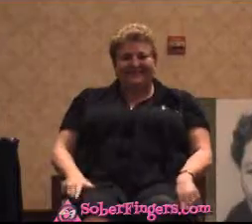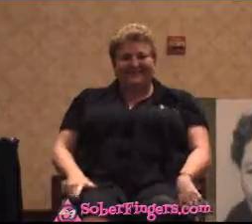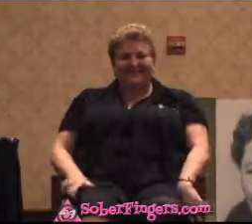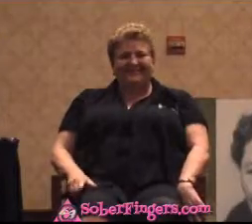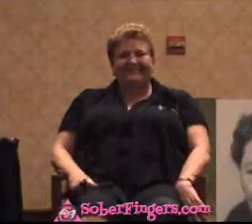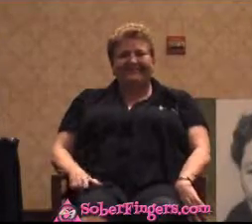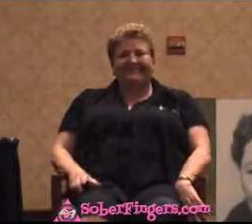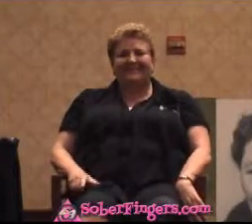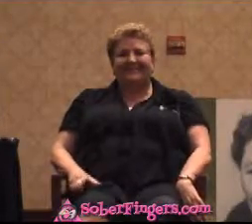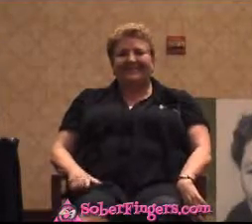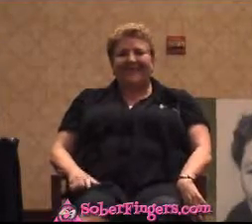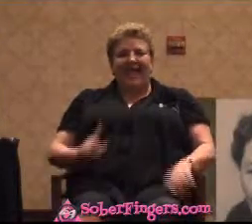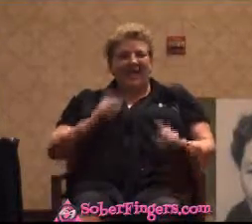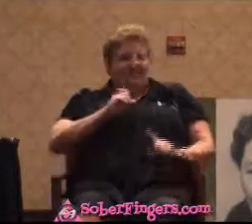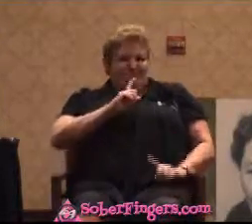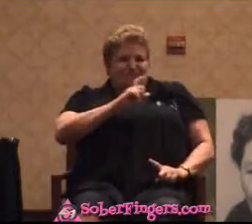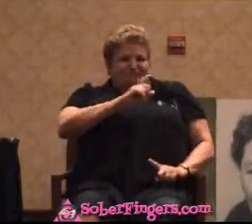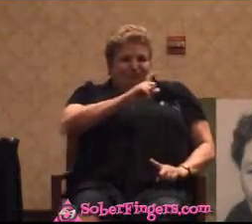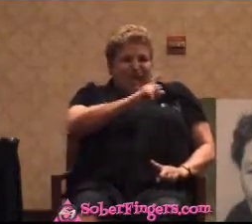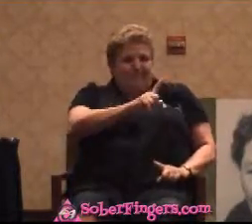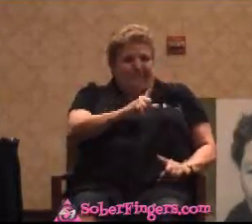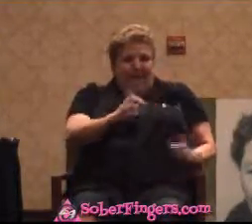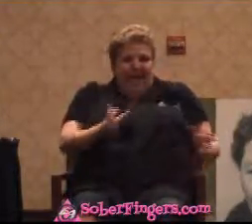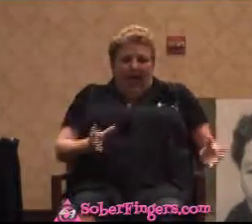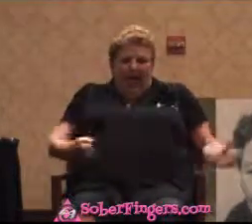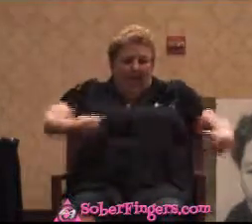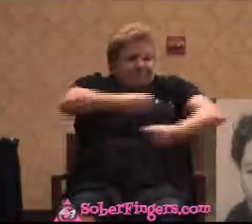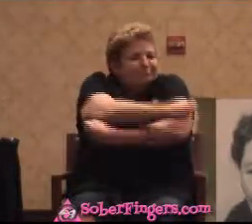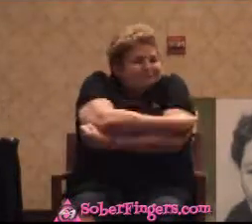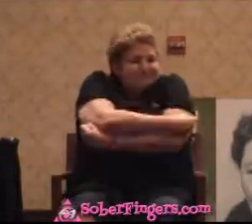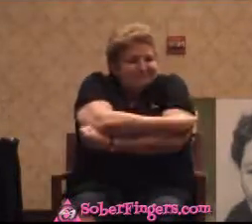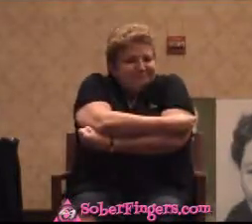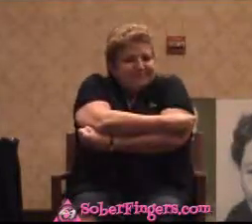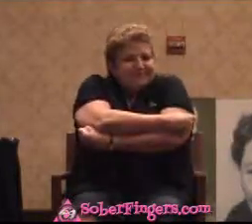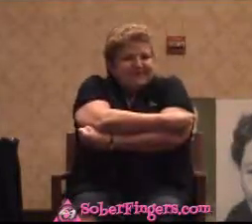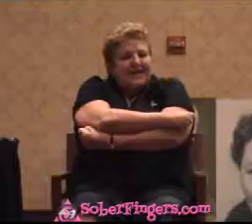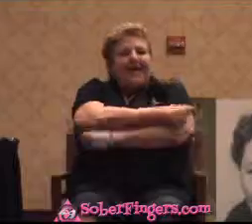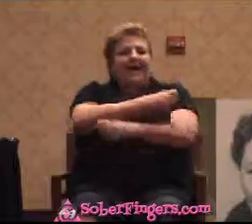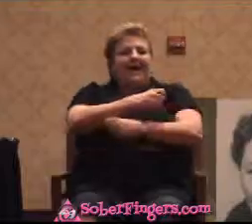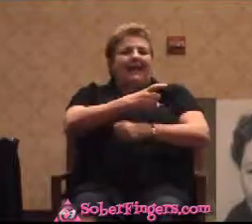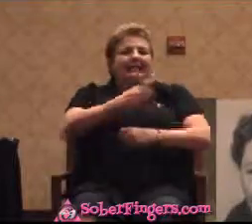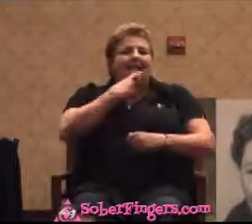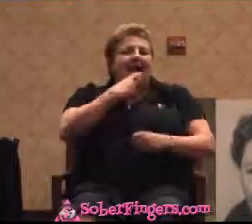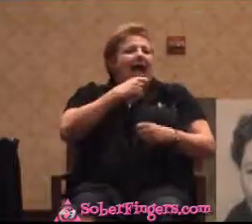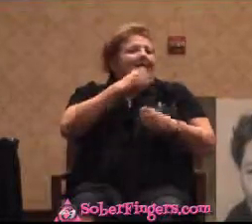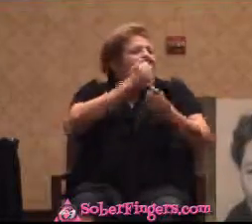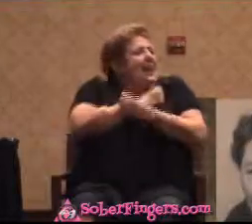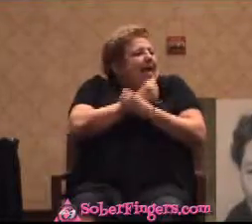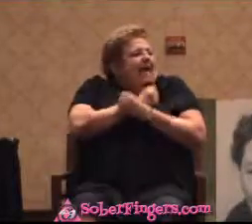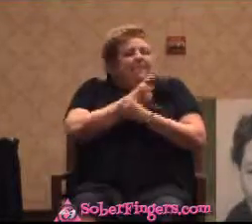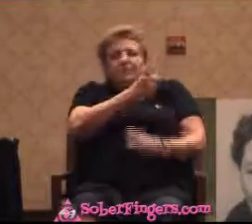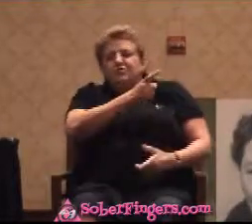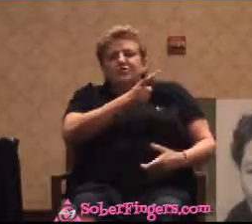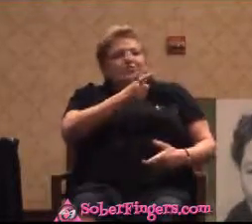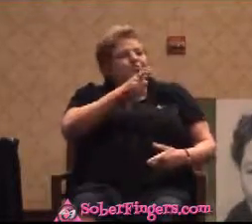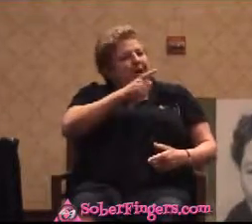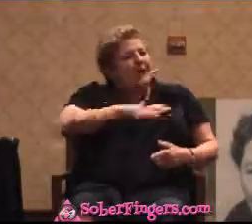I would run up to the mailman and I would put my arms around him and tell him how much I loved him, being my daddy and all.